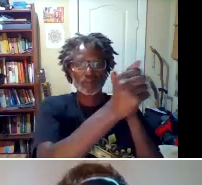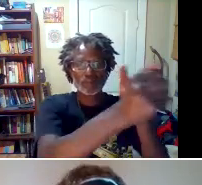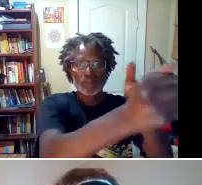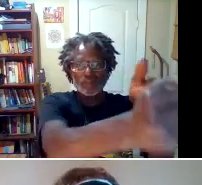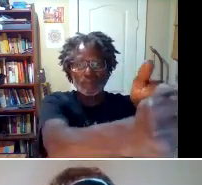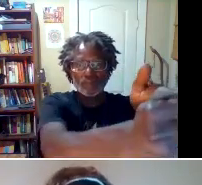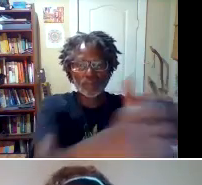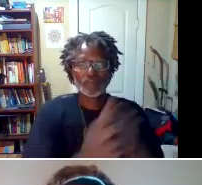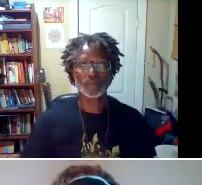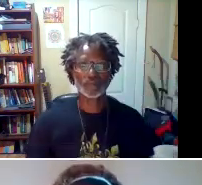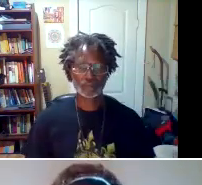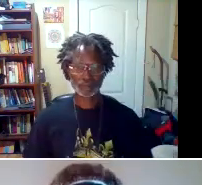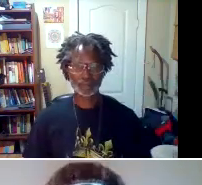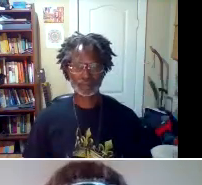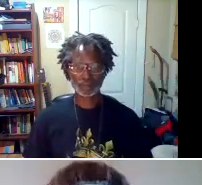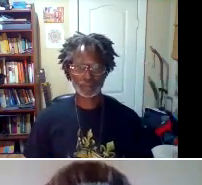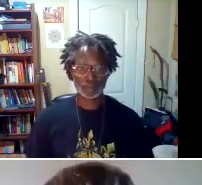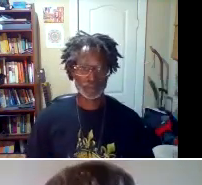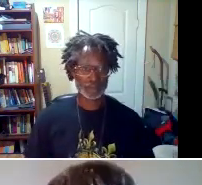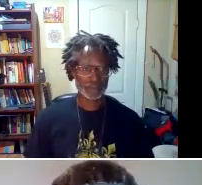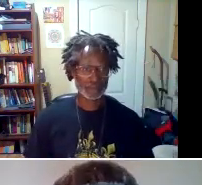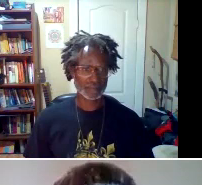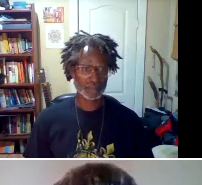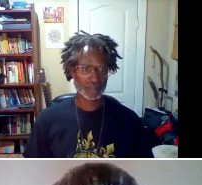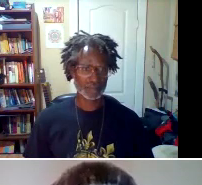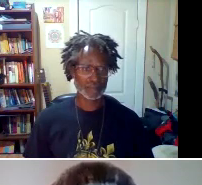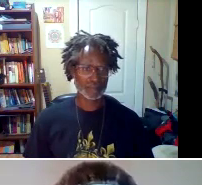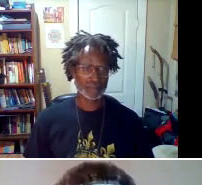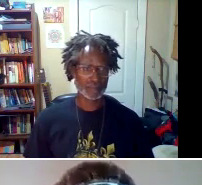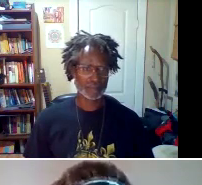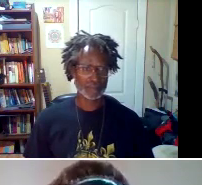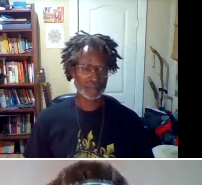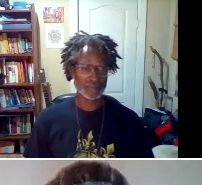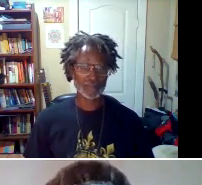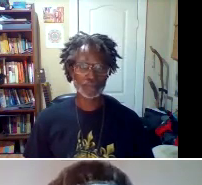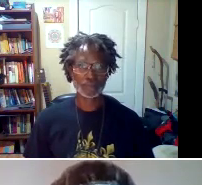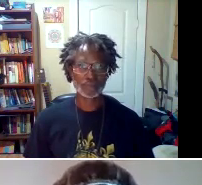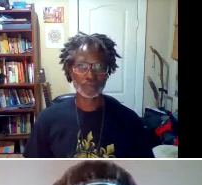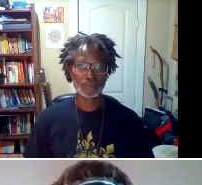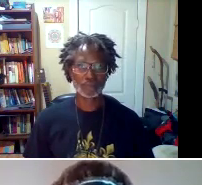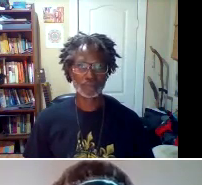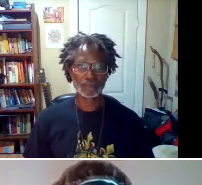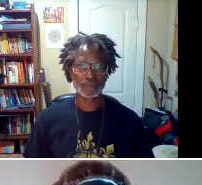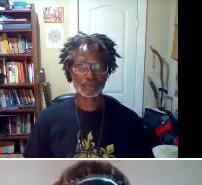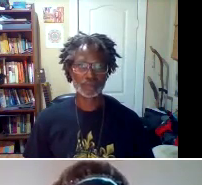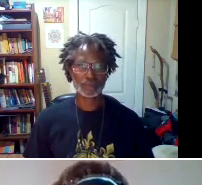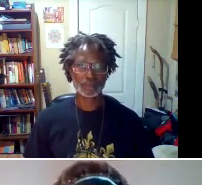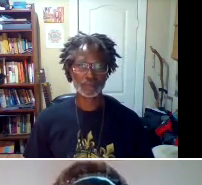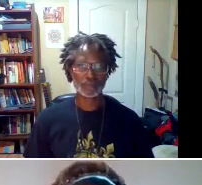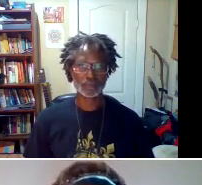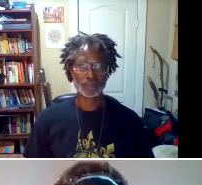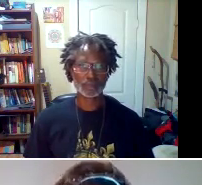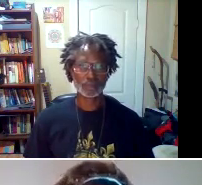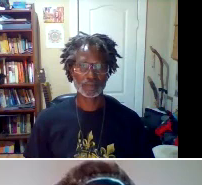Okay, so moving on to forget. Forget is easy to remember. I just think